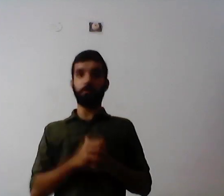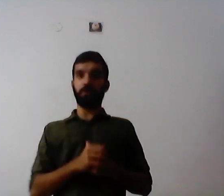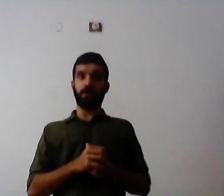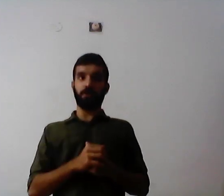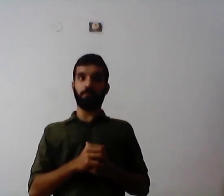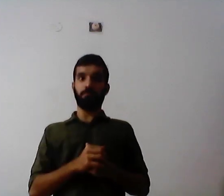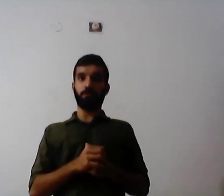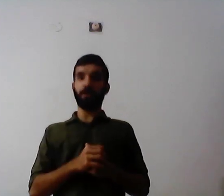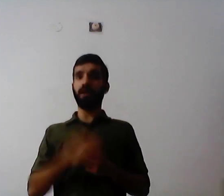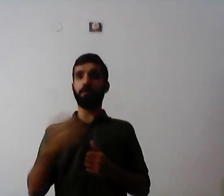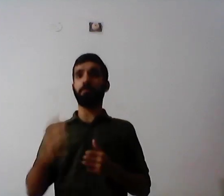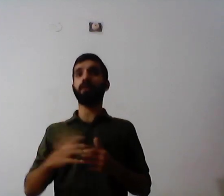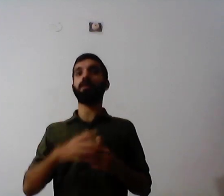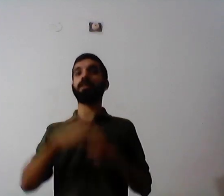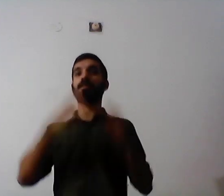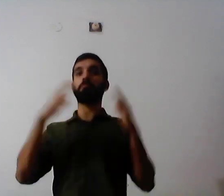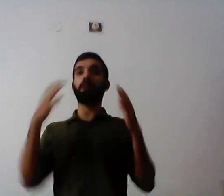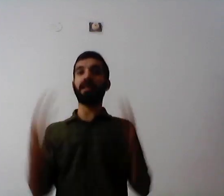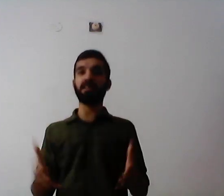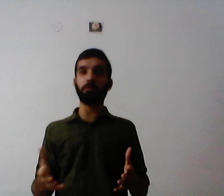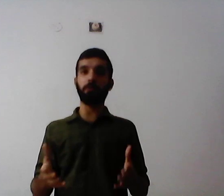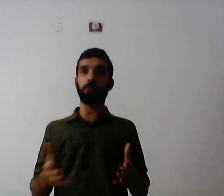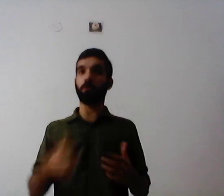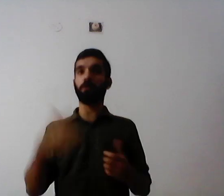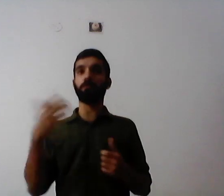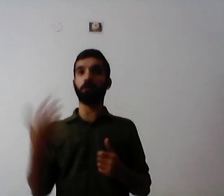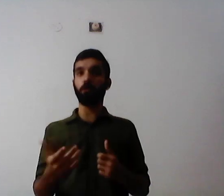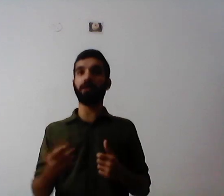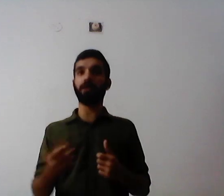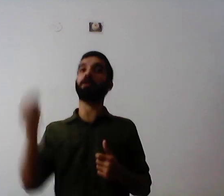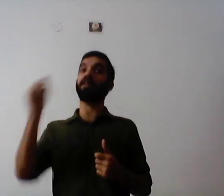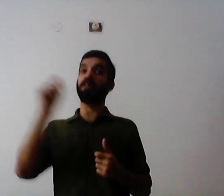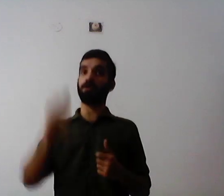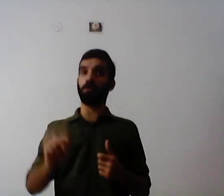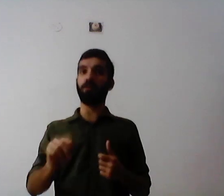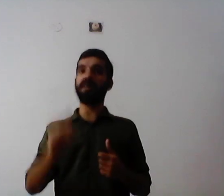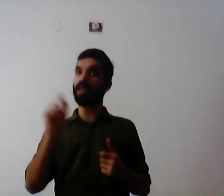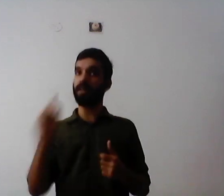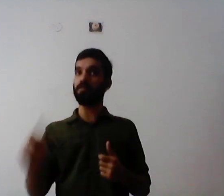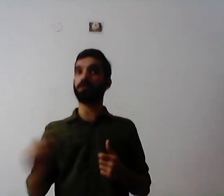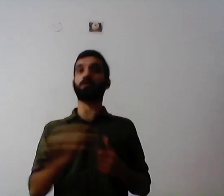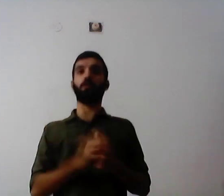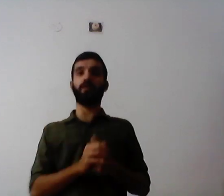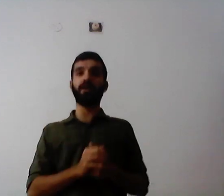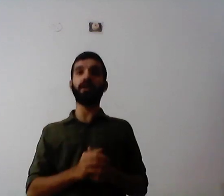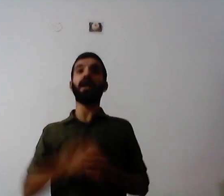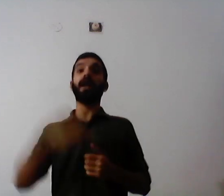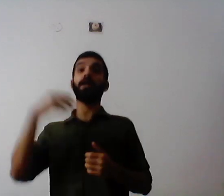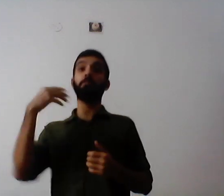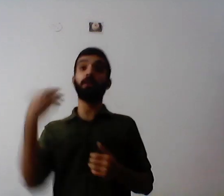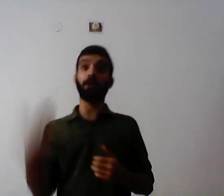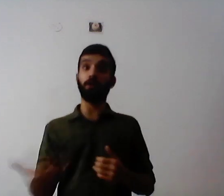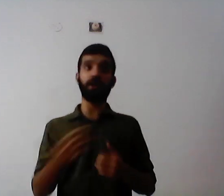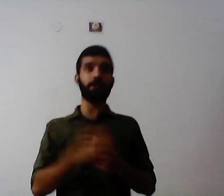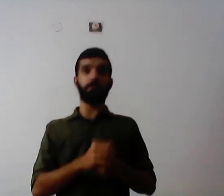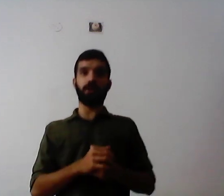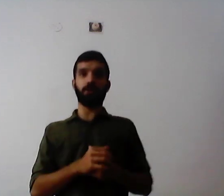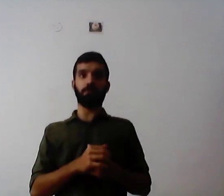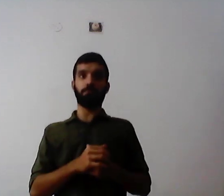temperature. Okay, I'll repeat. It is the maximum amount of solute that you can dissolve in a given solvent at a particular temperature.